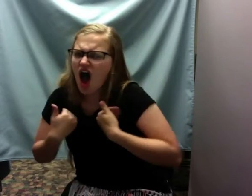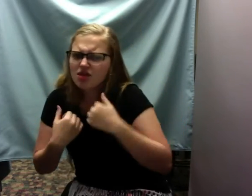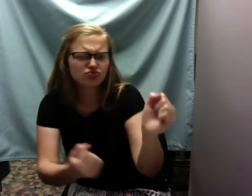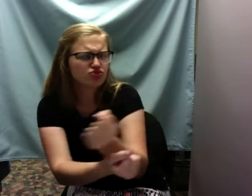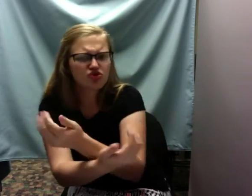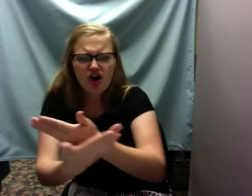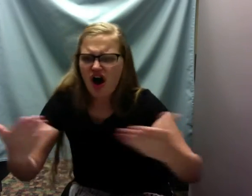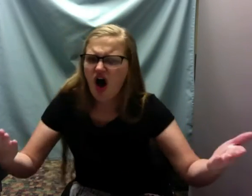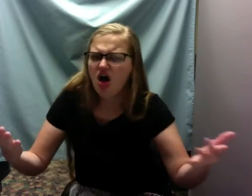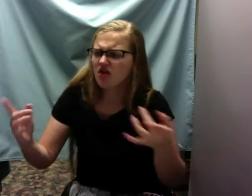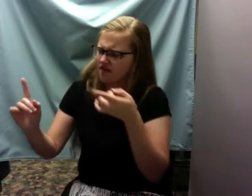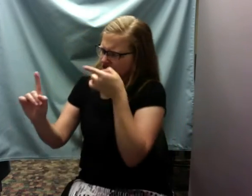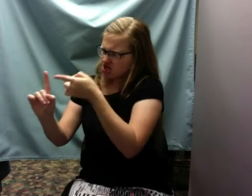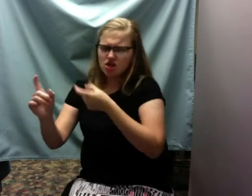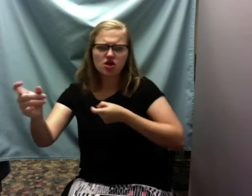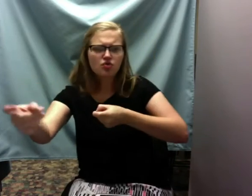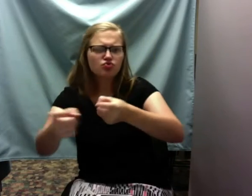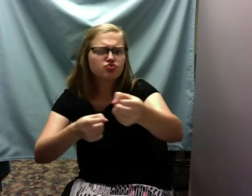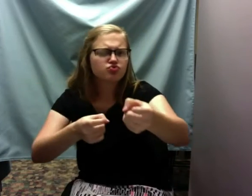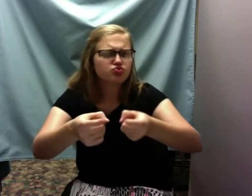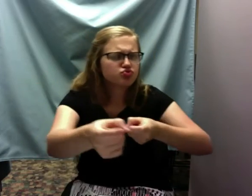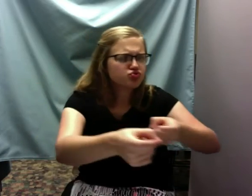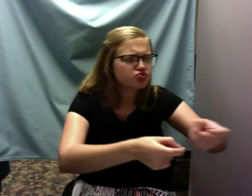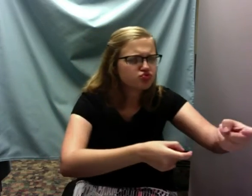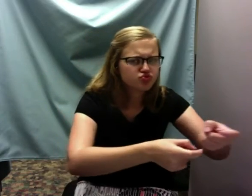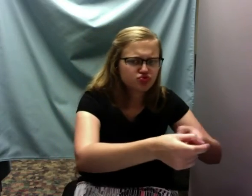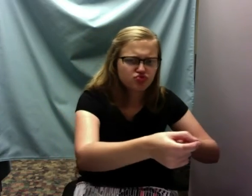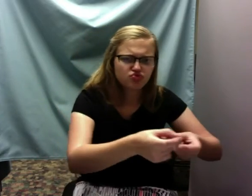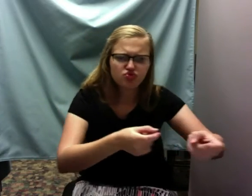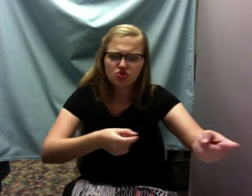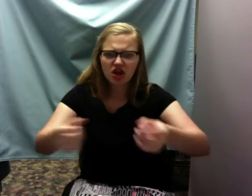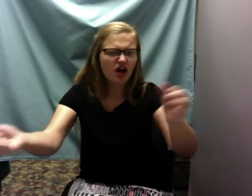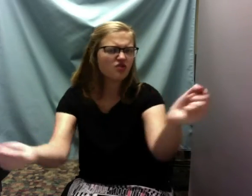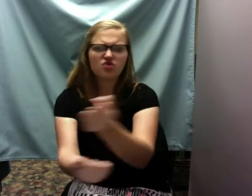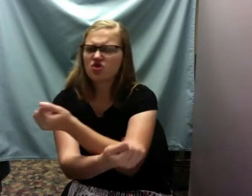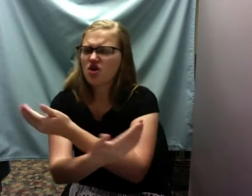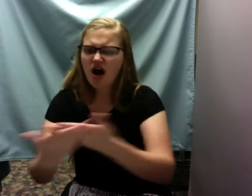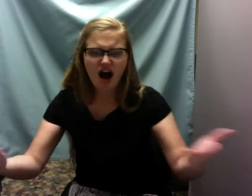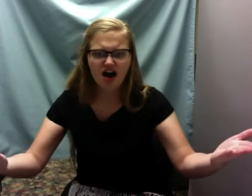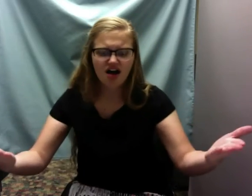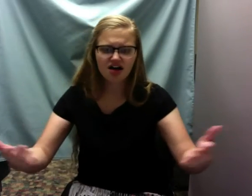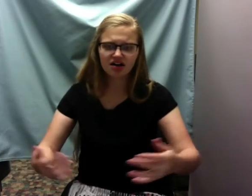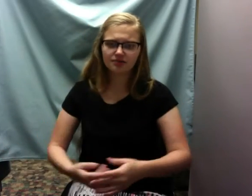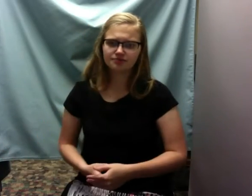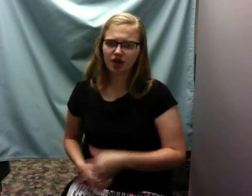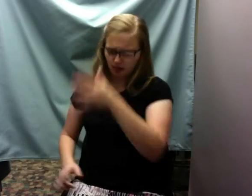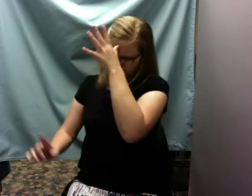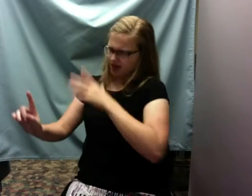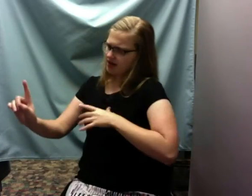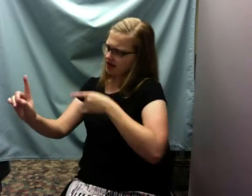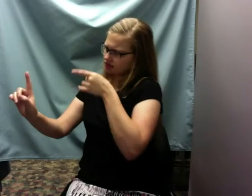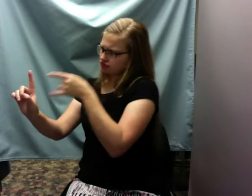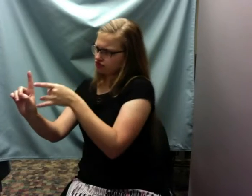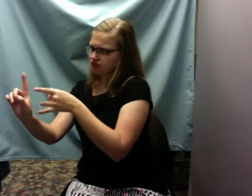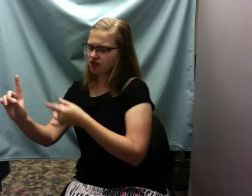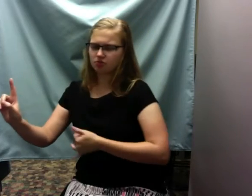earth, and over every creeping thing that creepeth upon the earth." So God created man in his own image. In